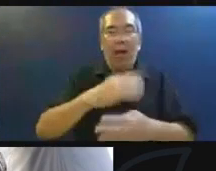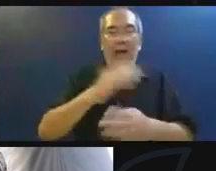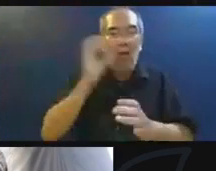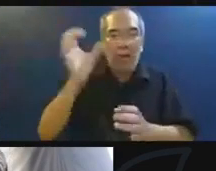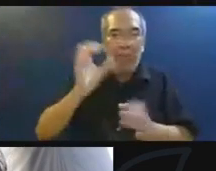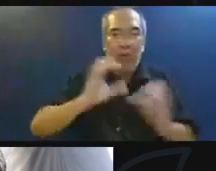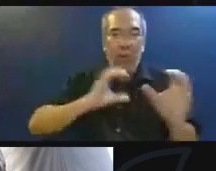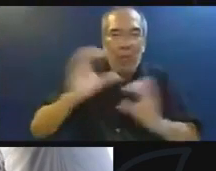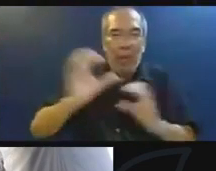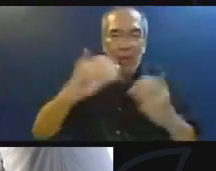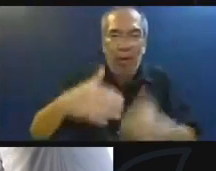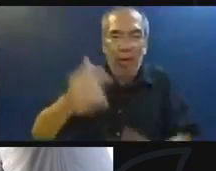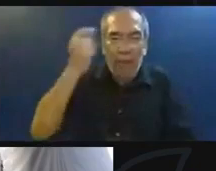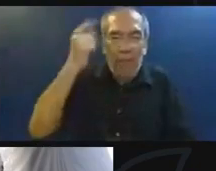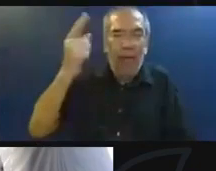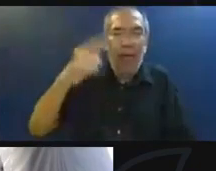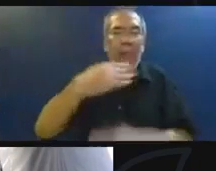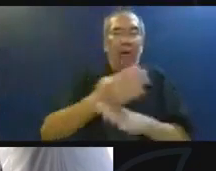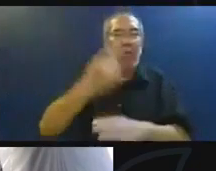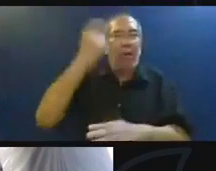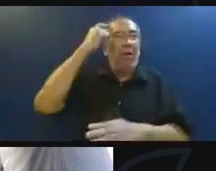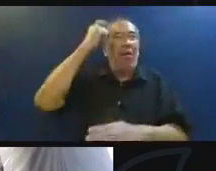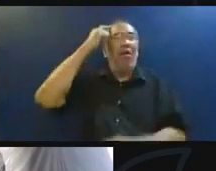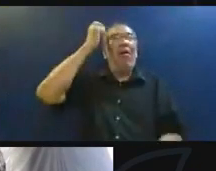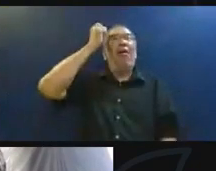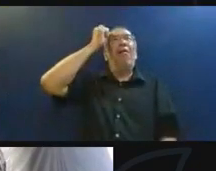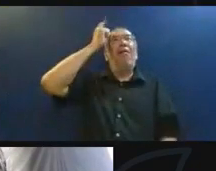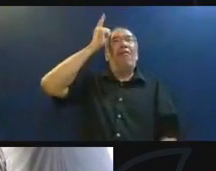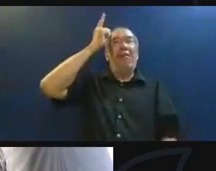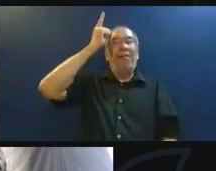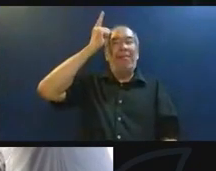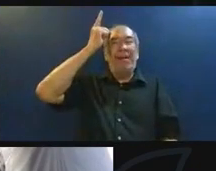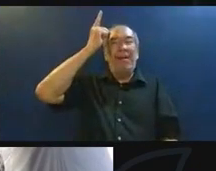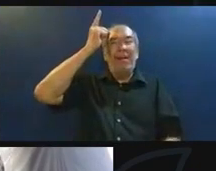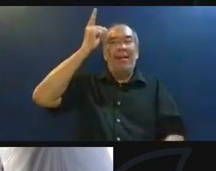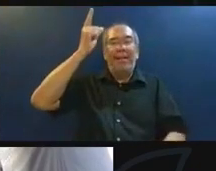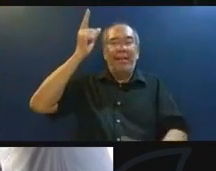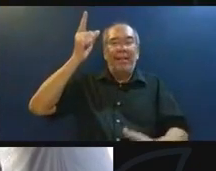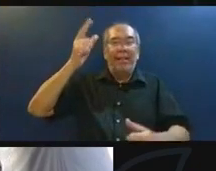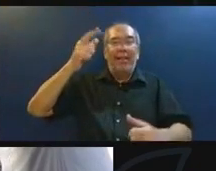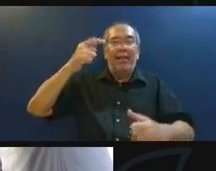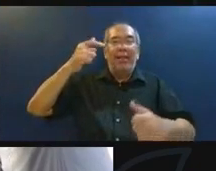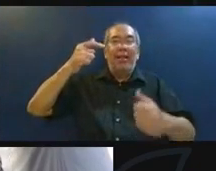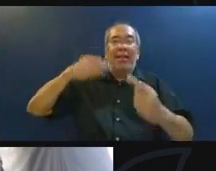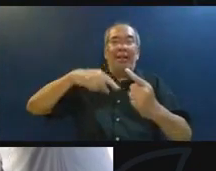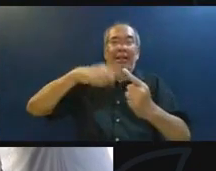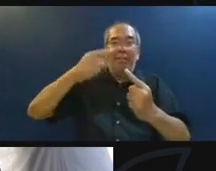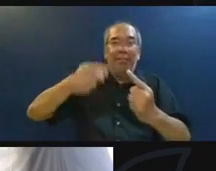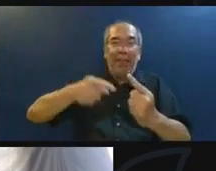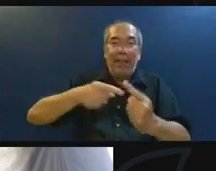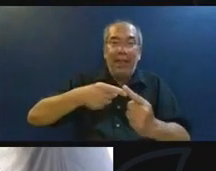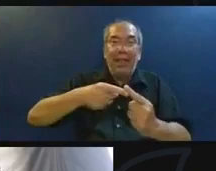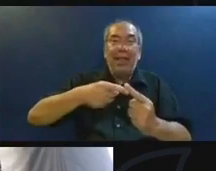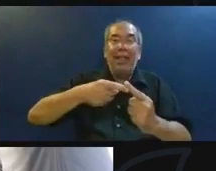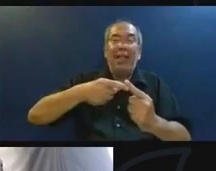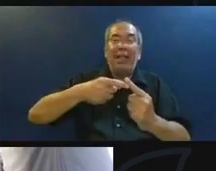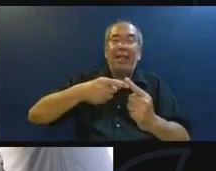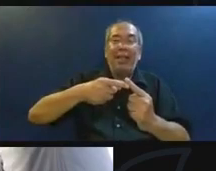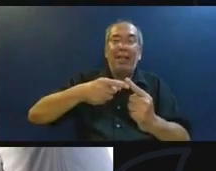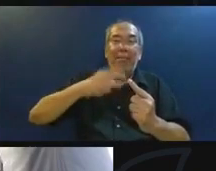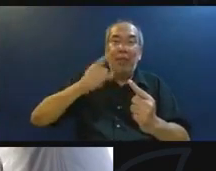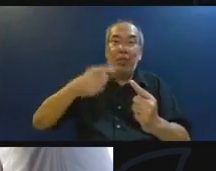Let's say orange is the same thing. You assign orange, but you put the picture and the fruits orange in front of them. They were able to